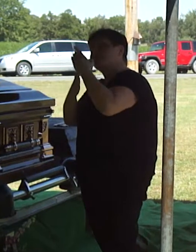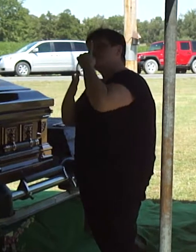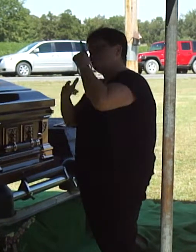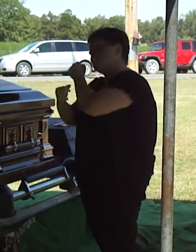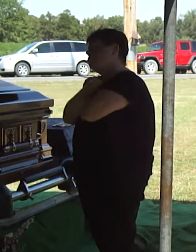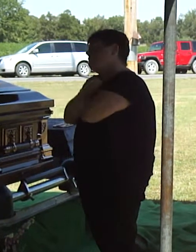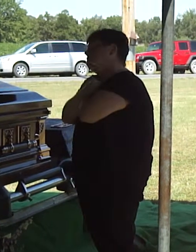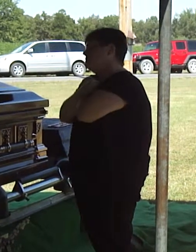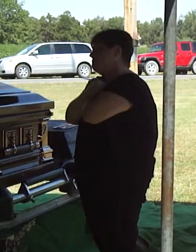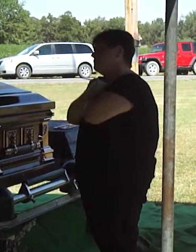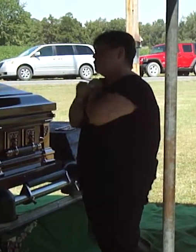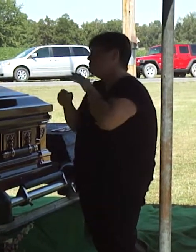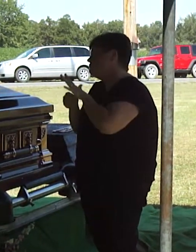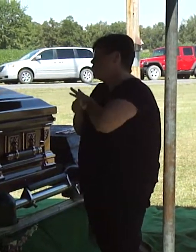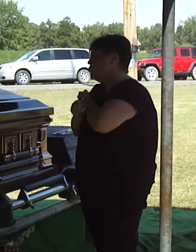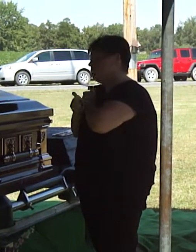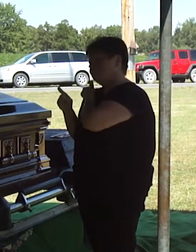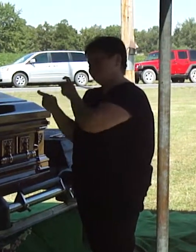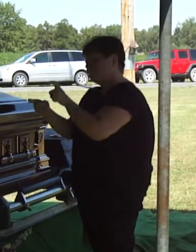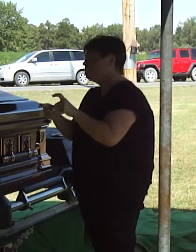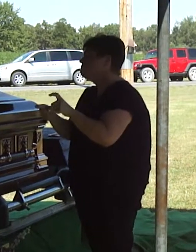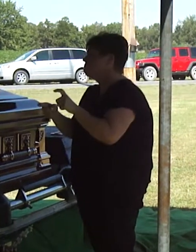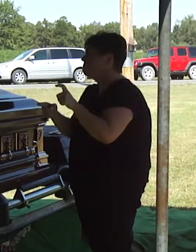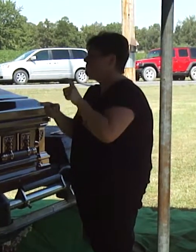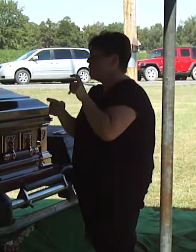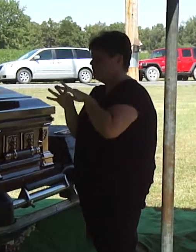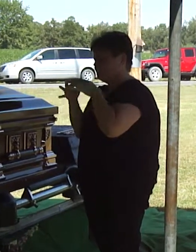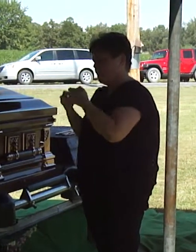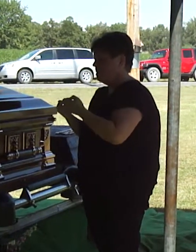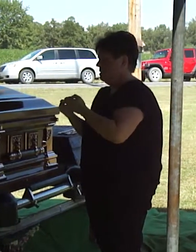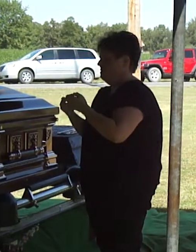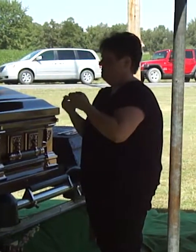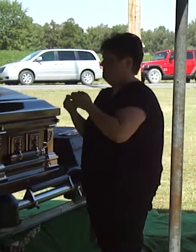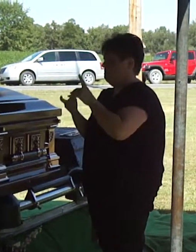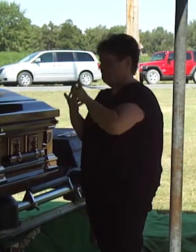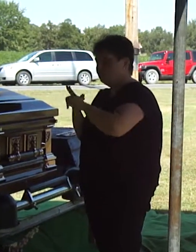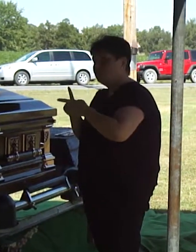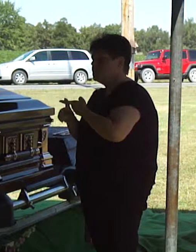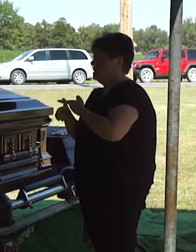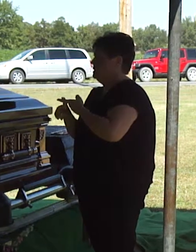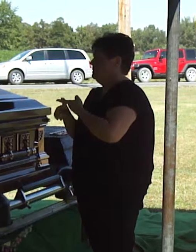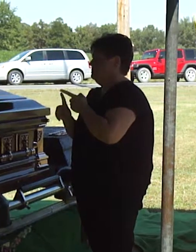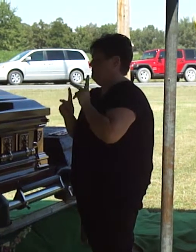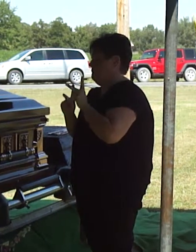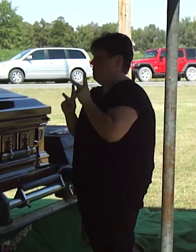her love and her generosity that she had for her family. And